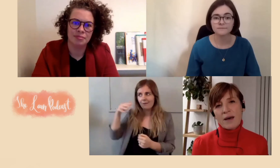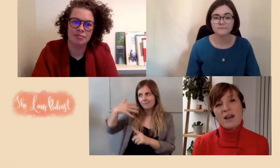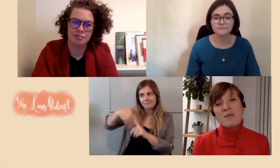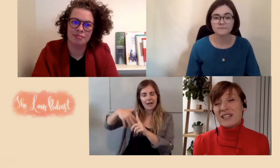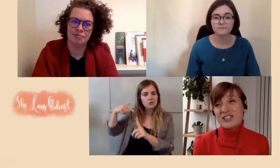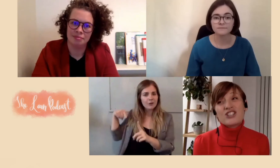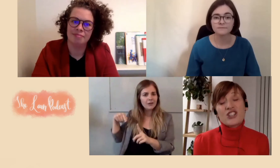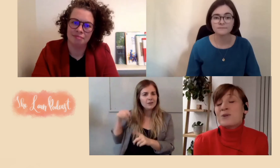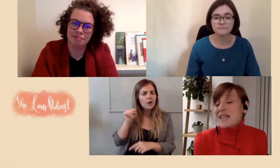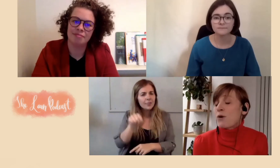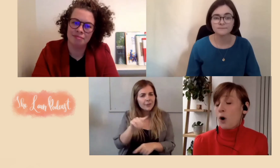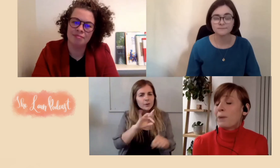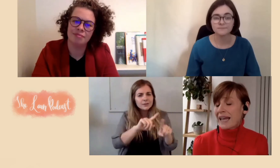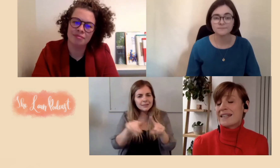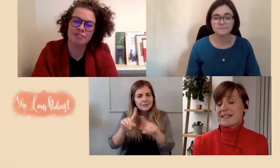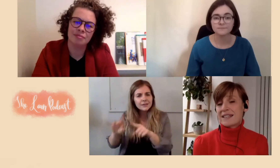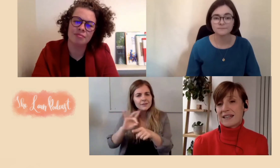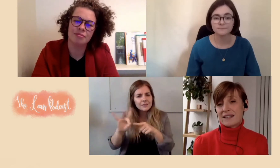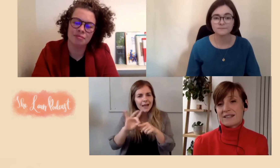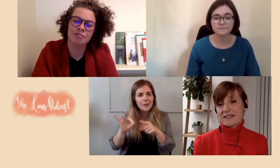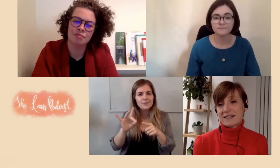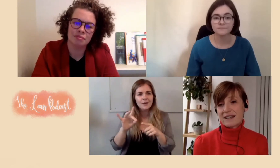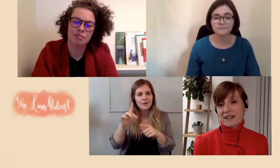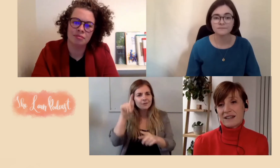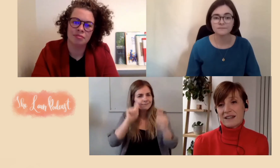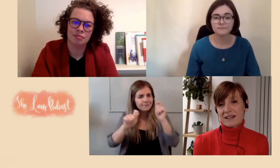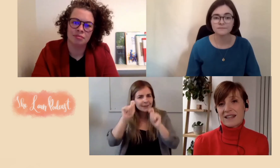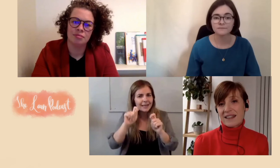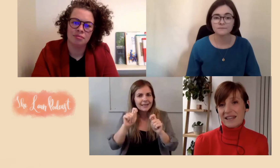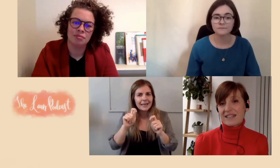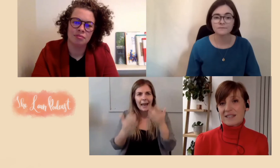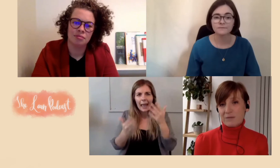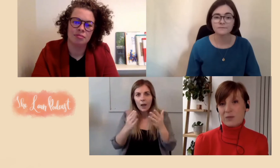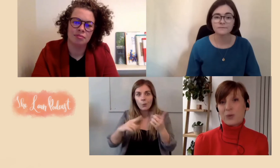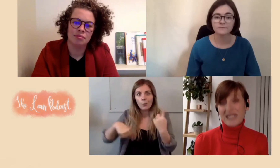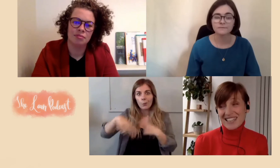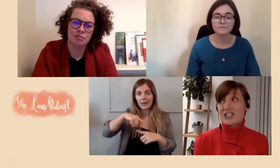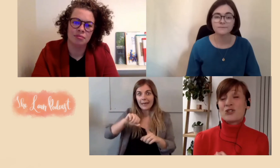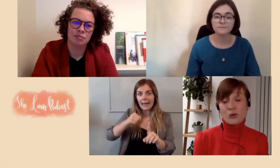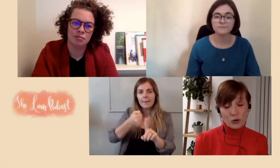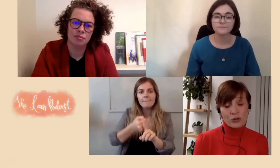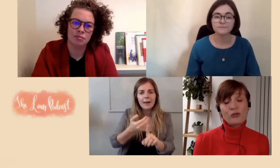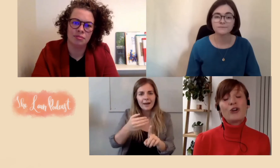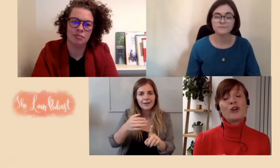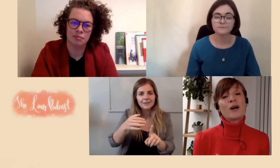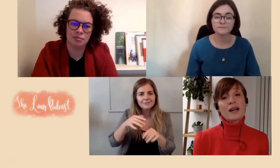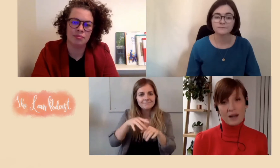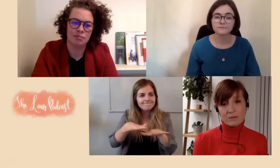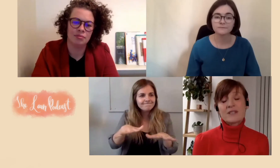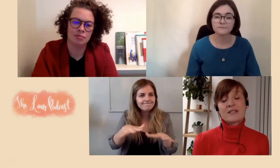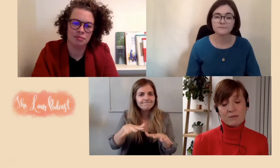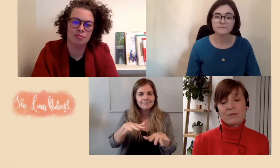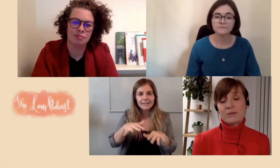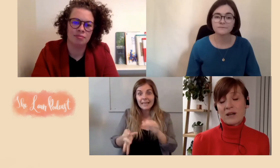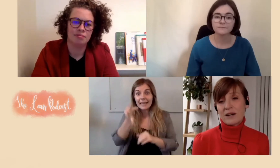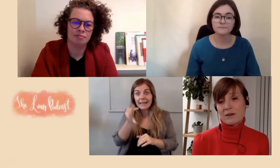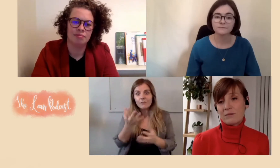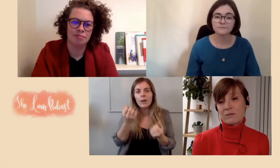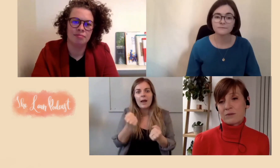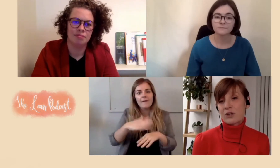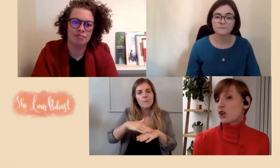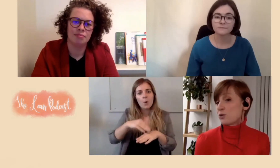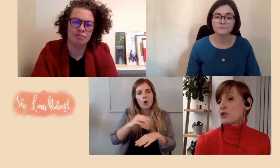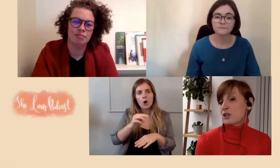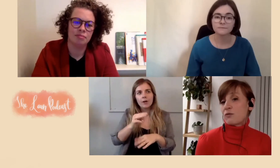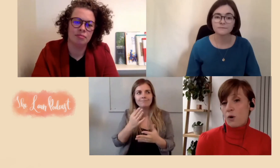are the sort of considerations we need to make about what impact we might have on people if we do have something